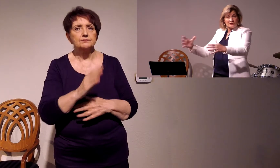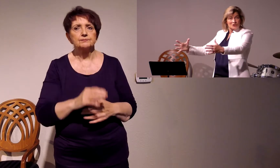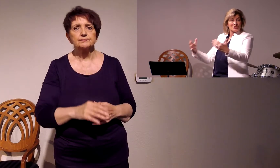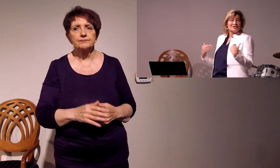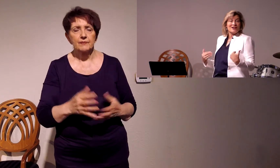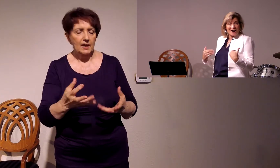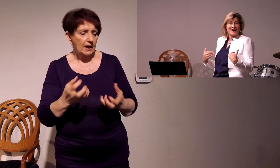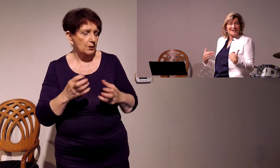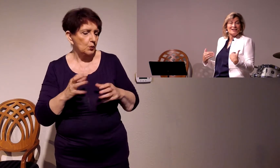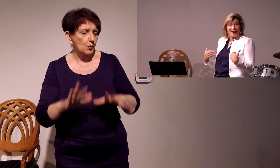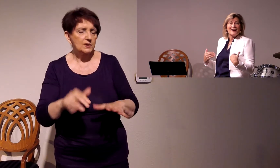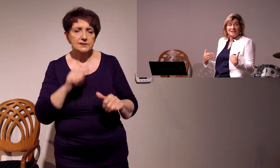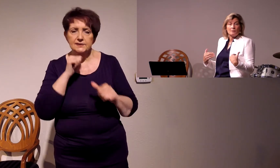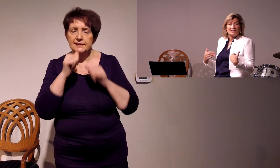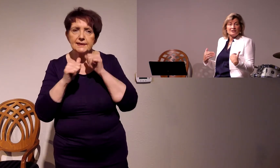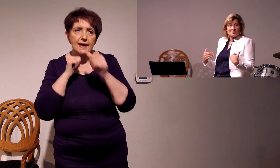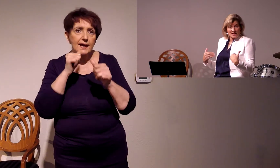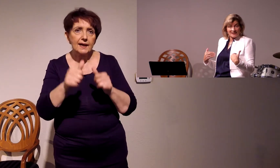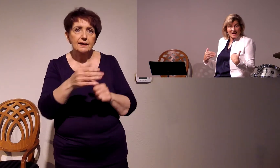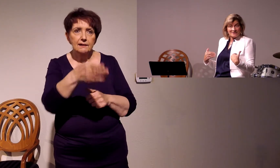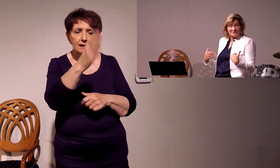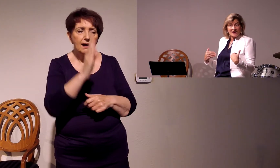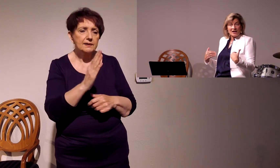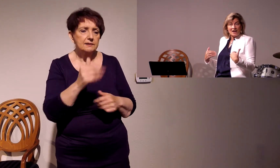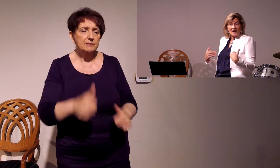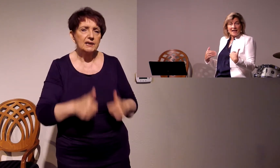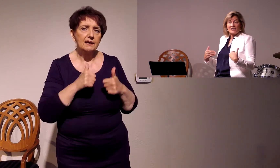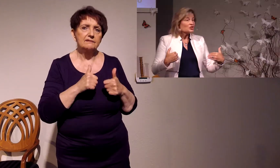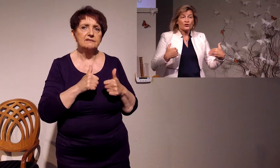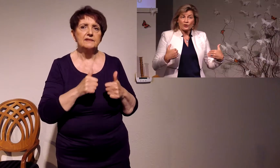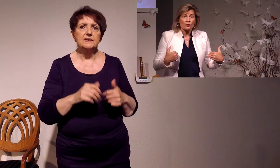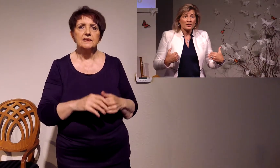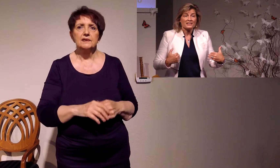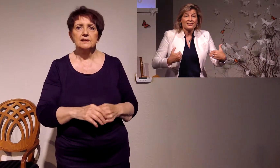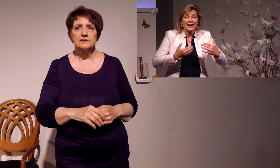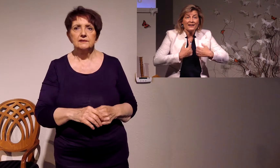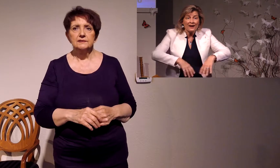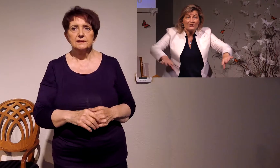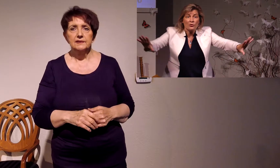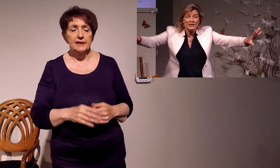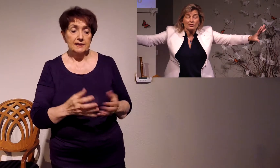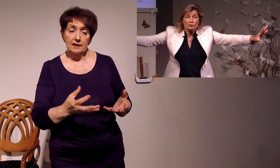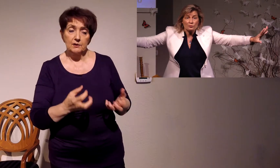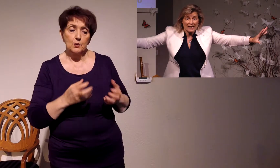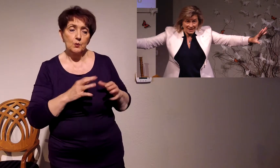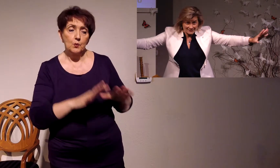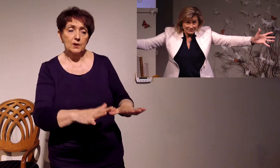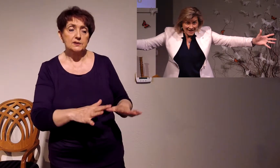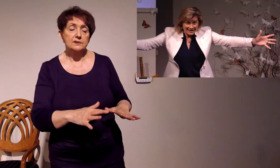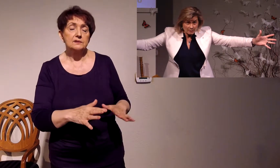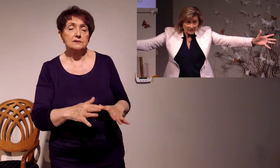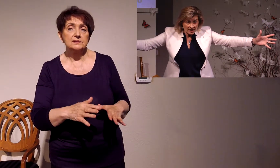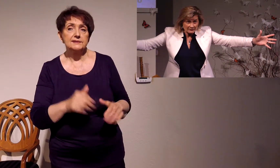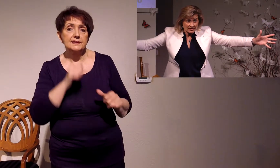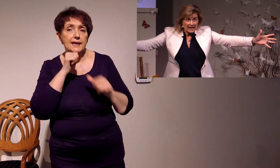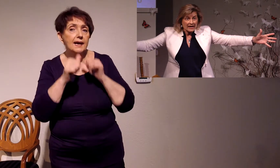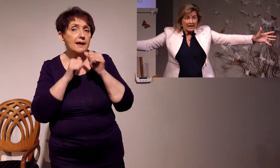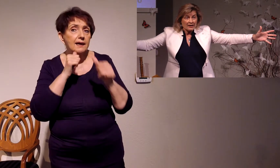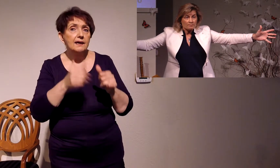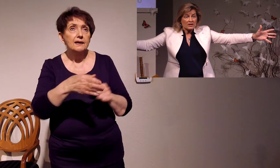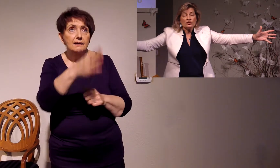want to deny God coming into my life. And I sure don't want to deny God going through my life and out of my